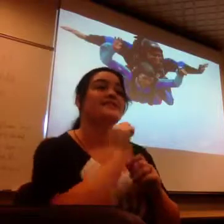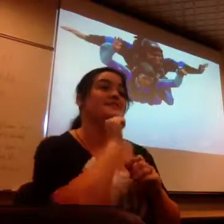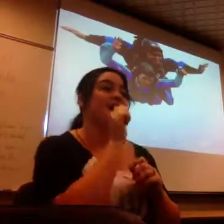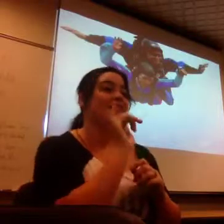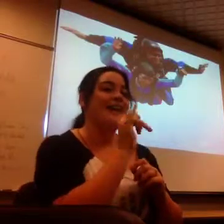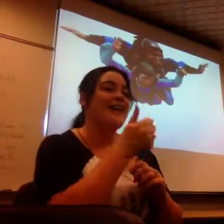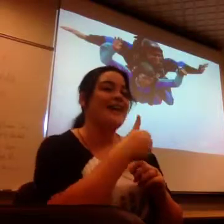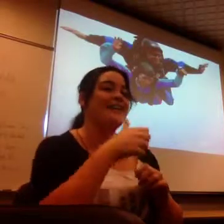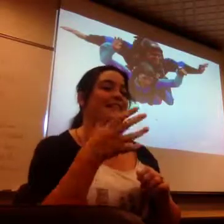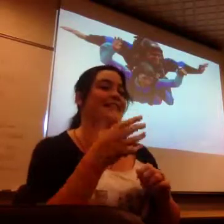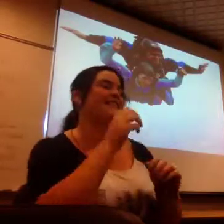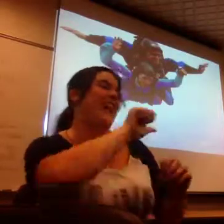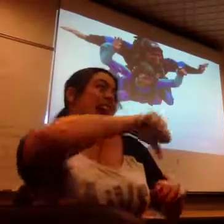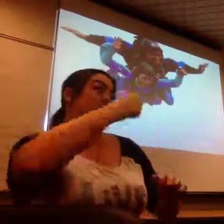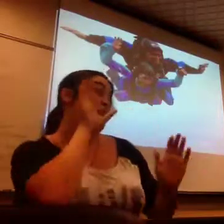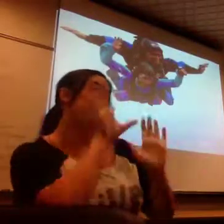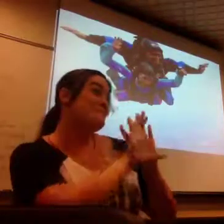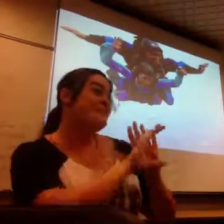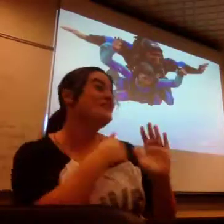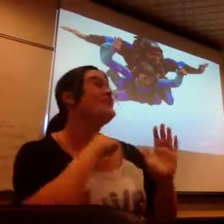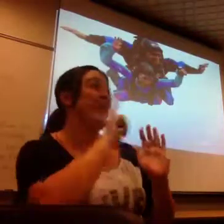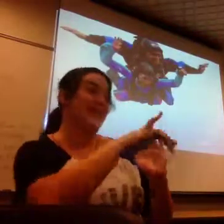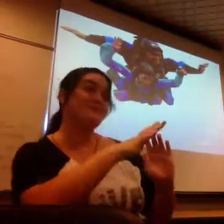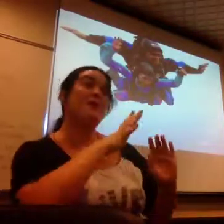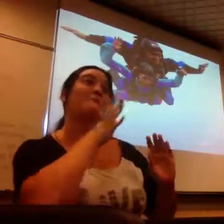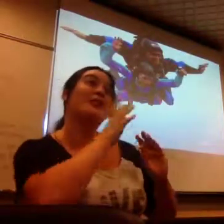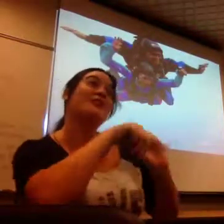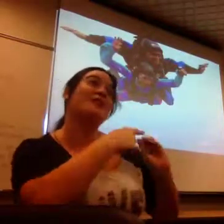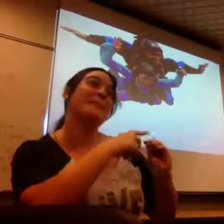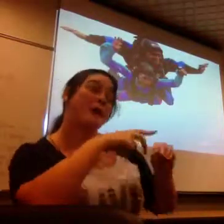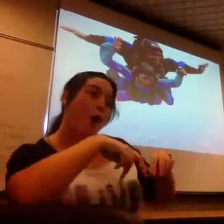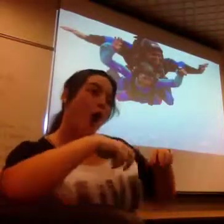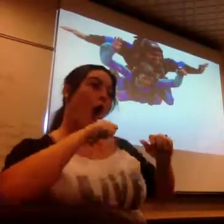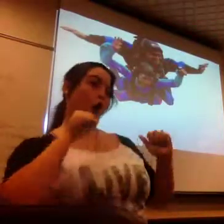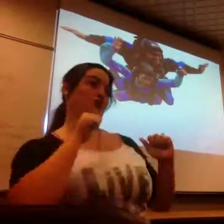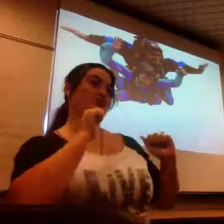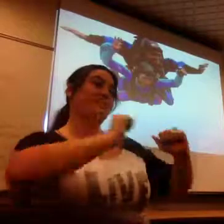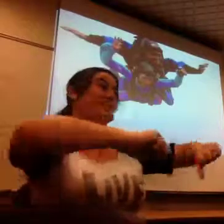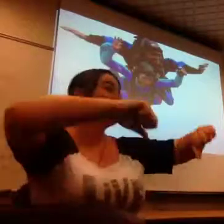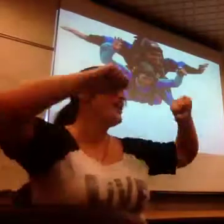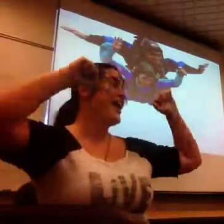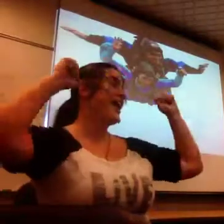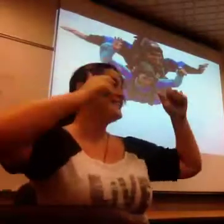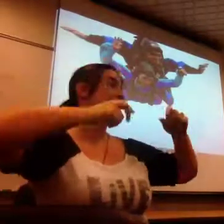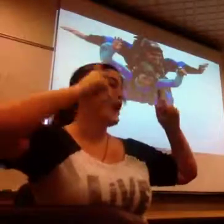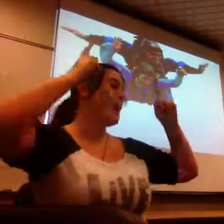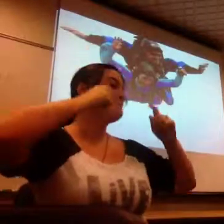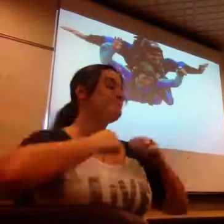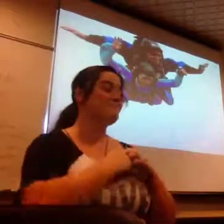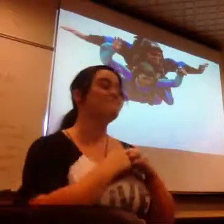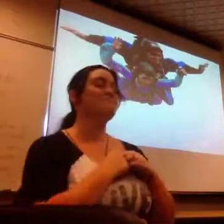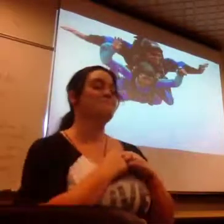picture, and that's what I mean by arching and putting your hands up. So